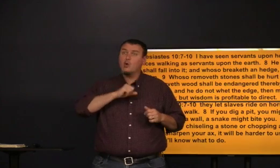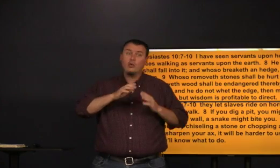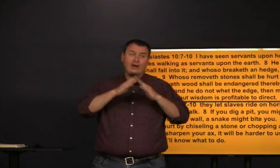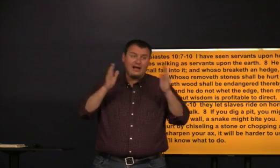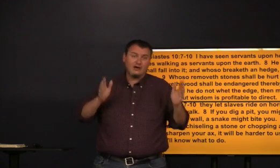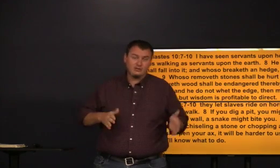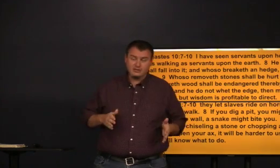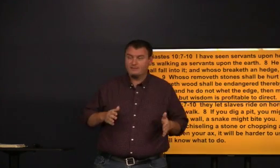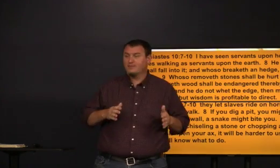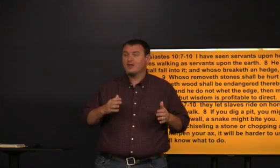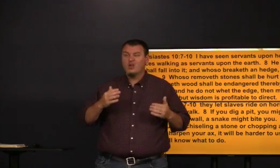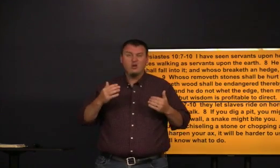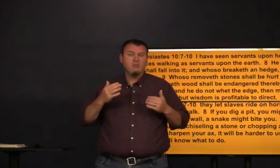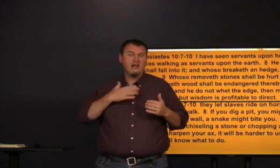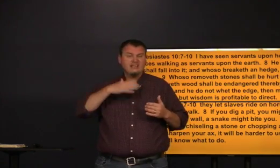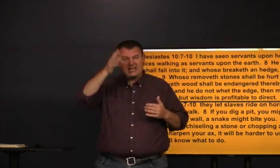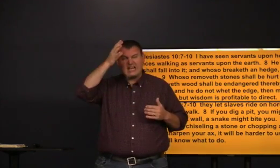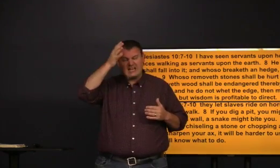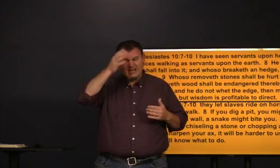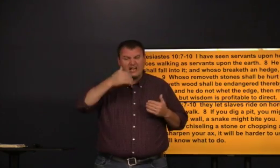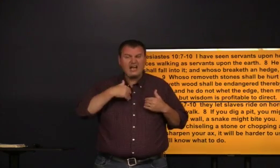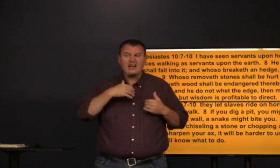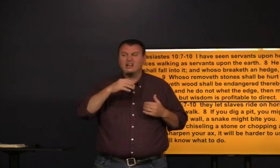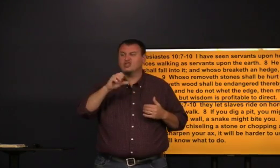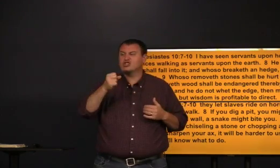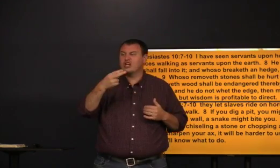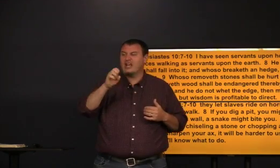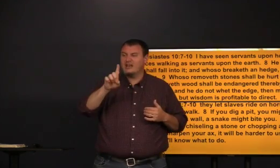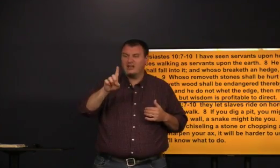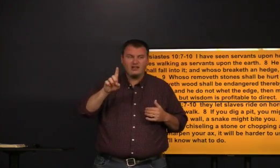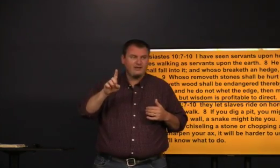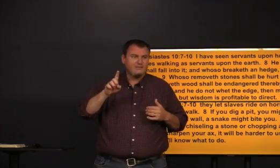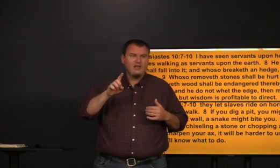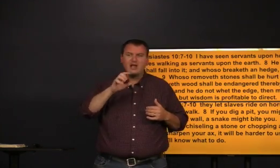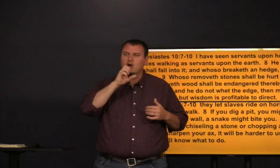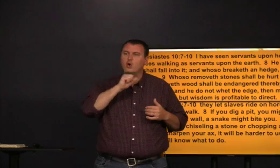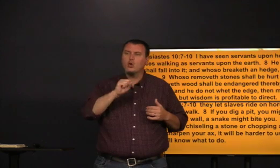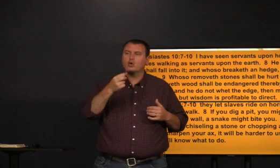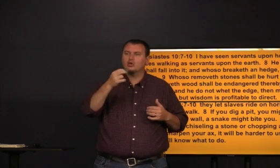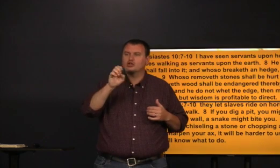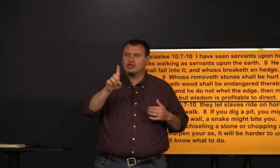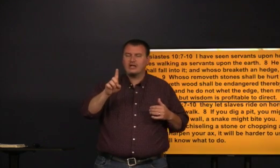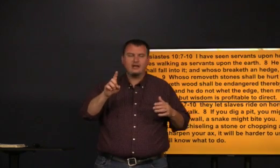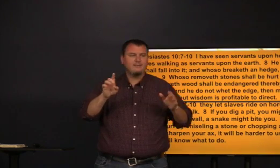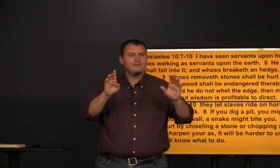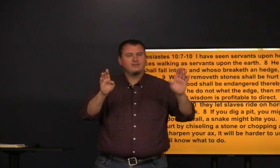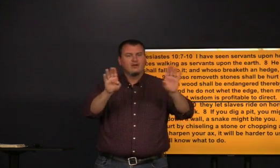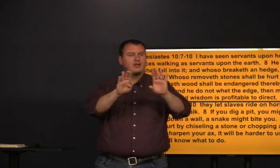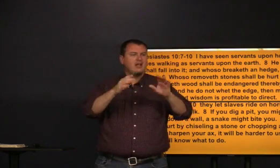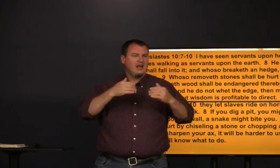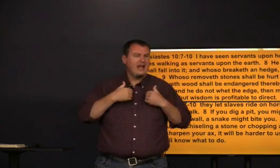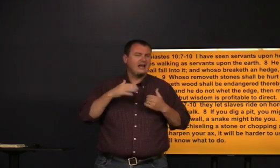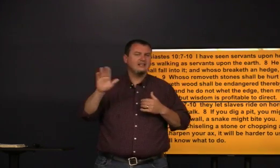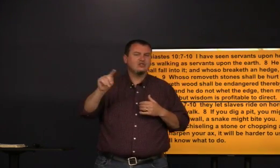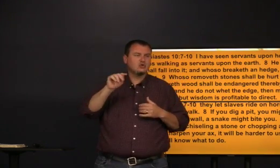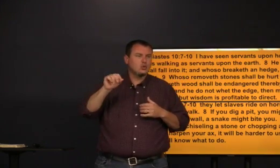old house, my dad had a shed, an old shed, had his